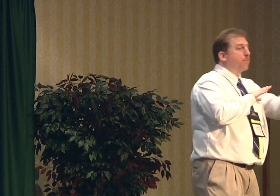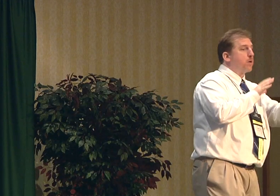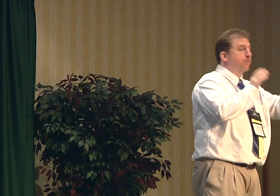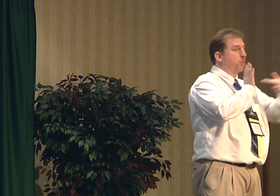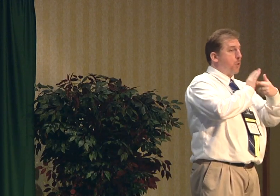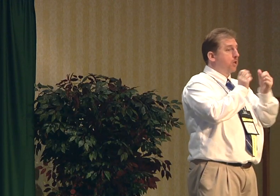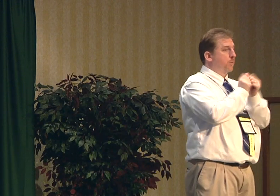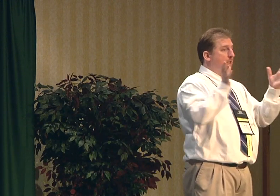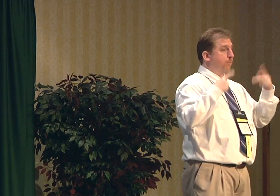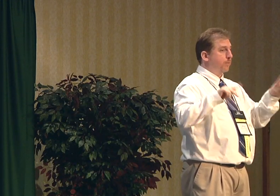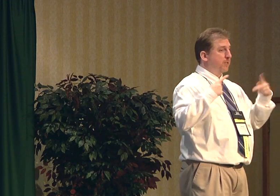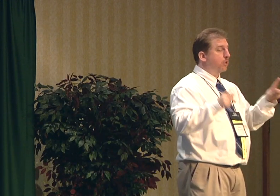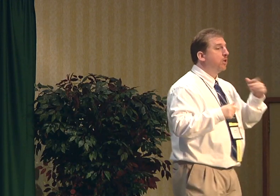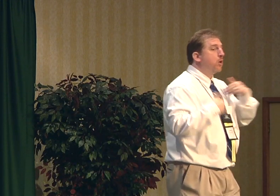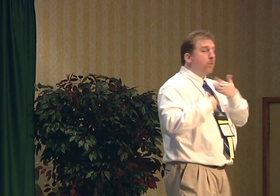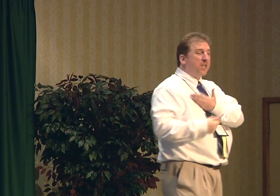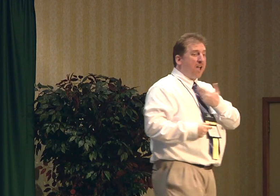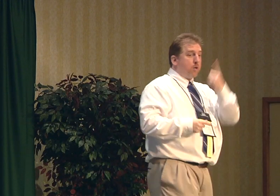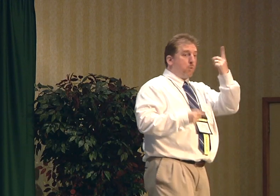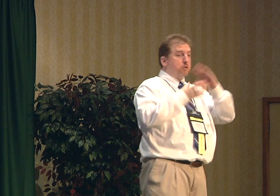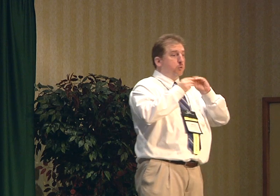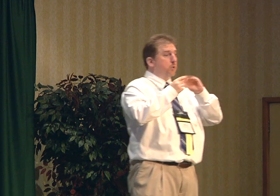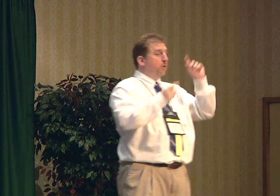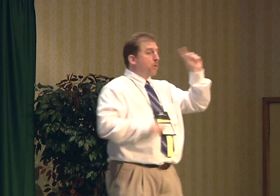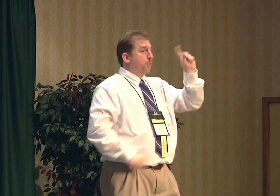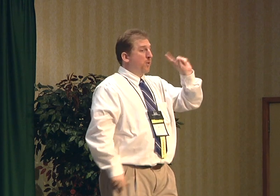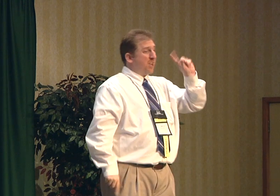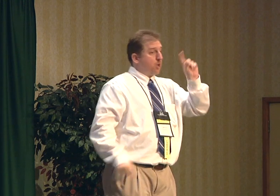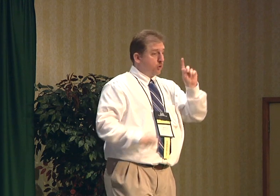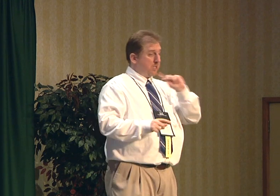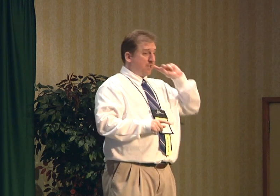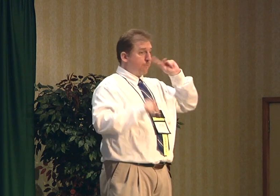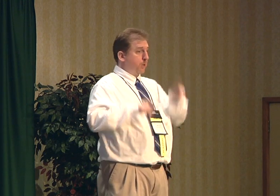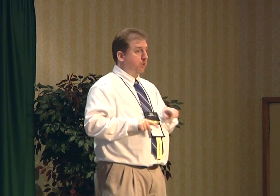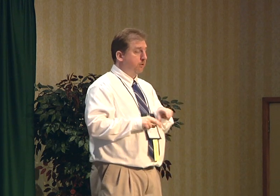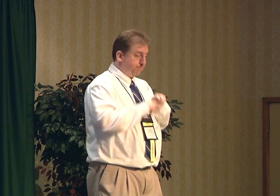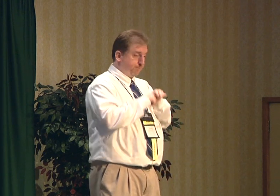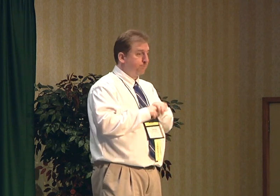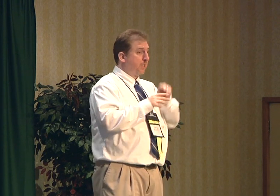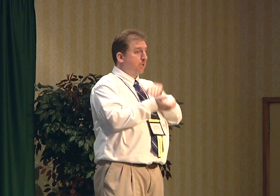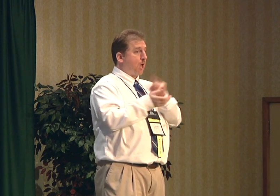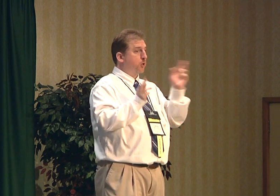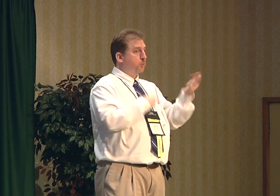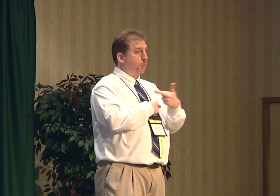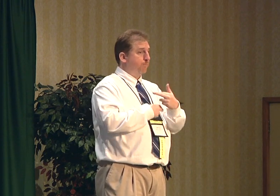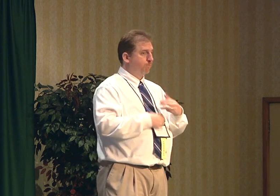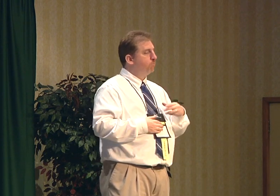the doctor. The other piece is that interpreters will often sit out of the role of interpreting. There was an example